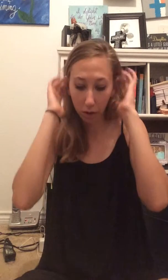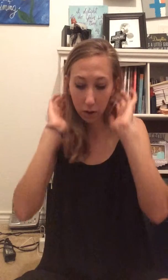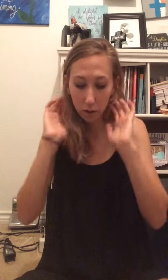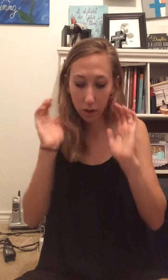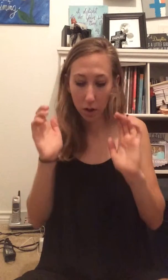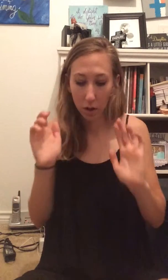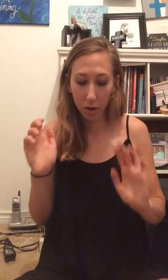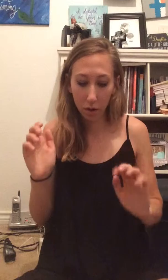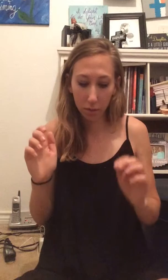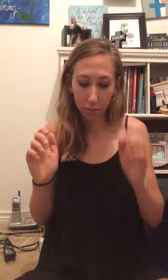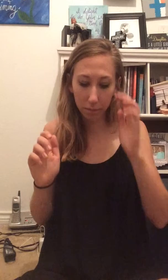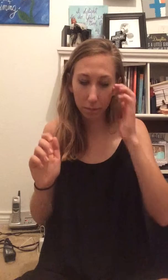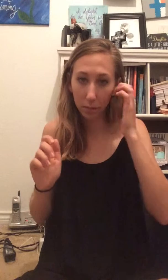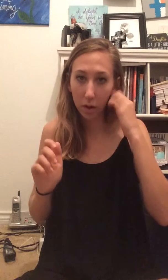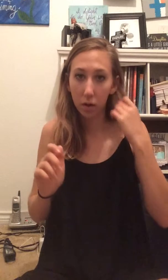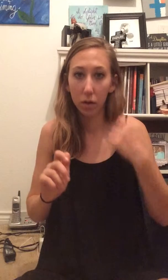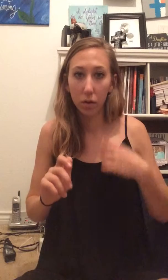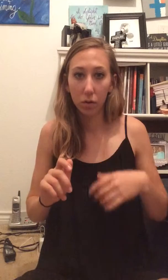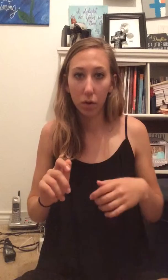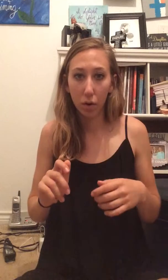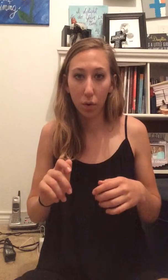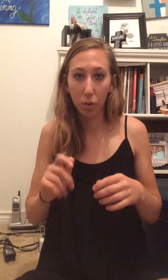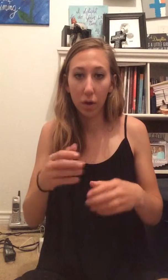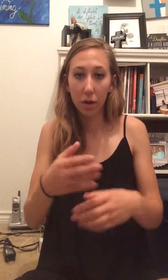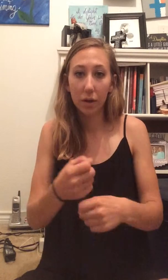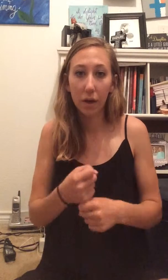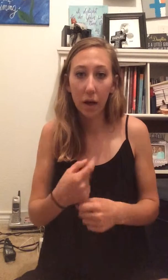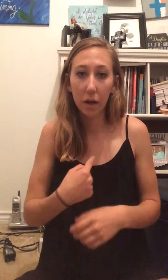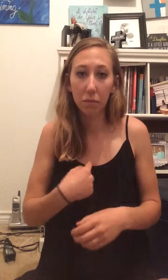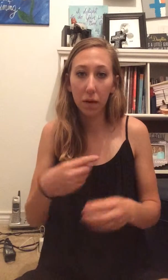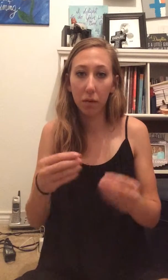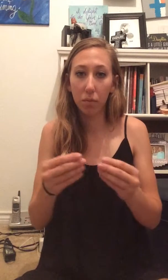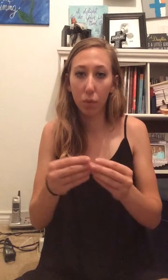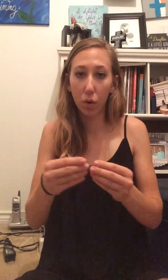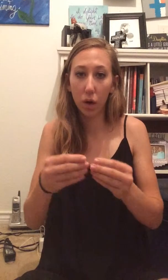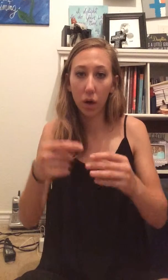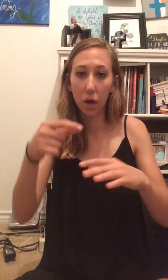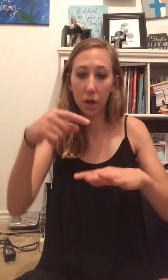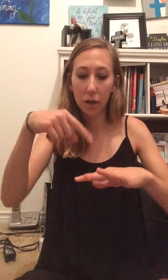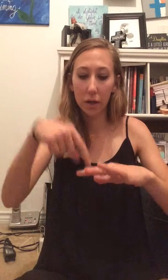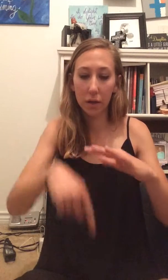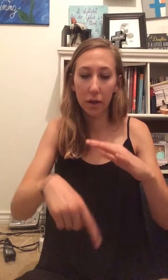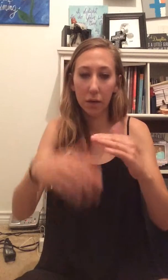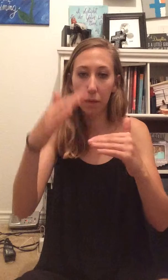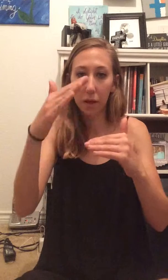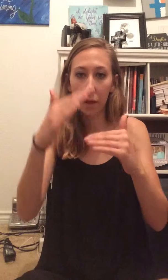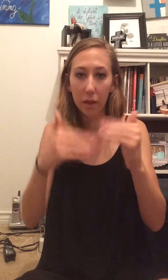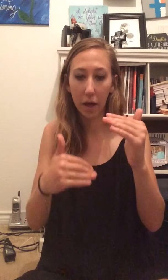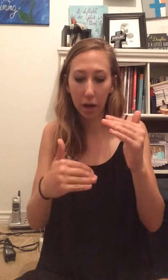um, Um, so take me more deep than